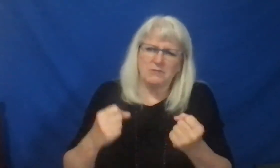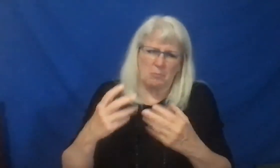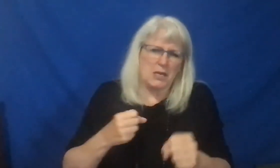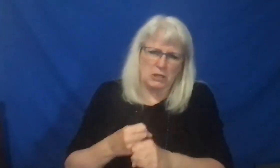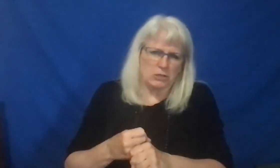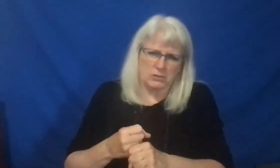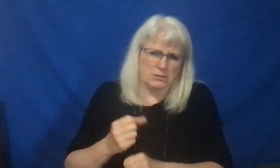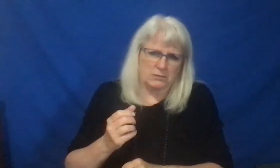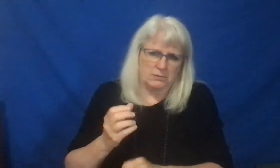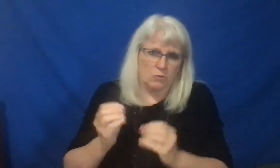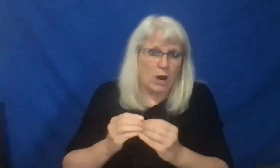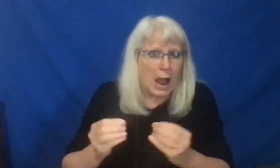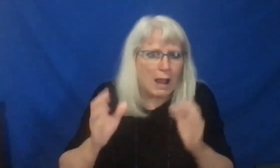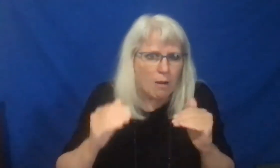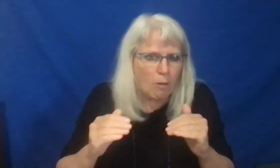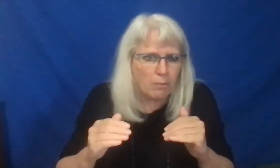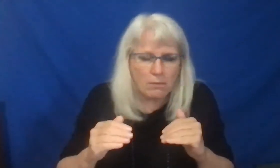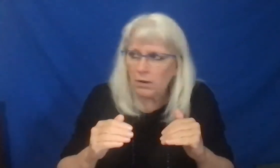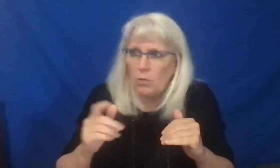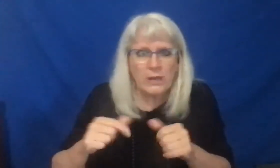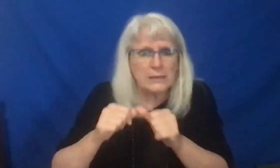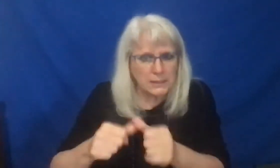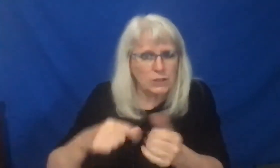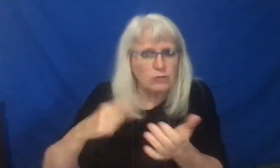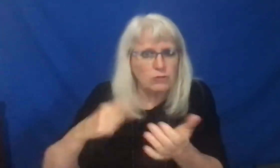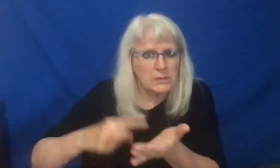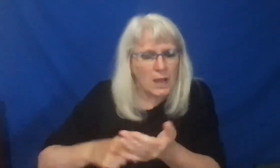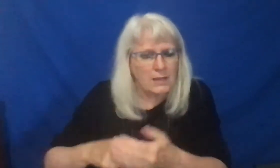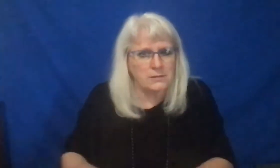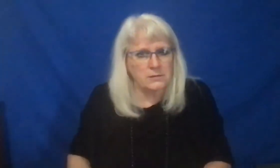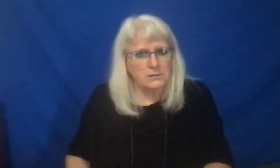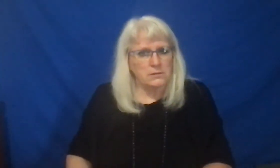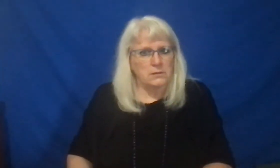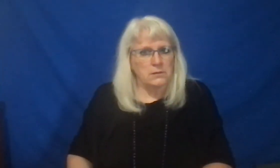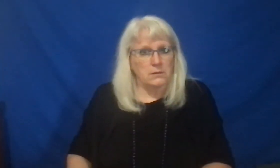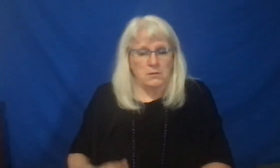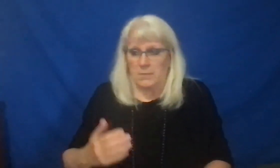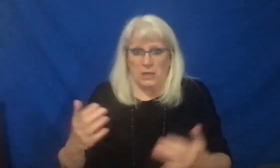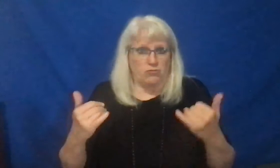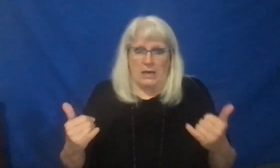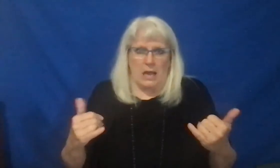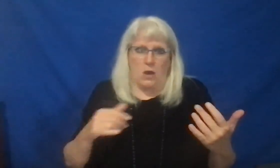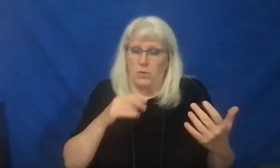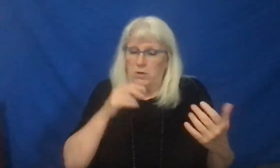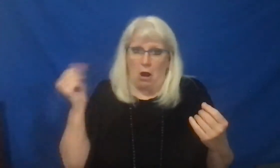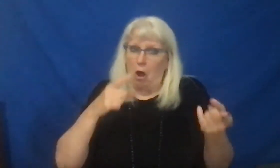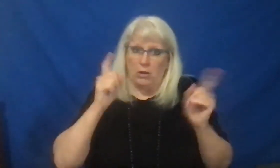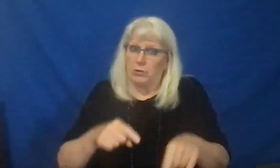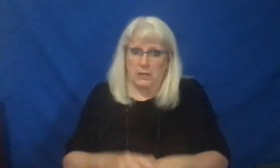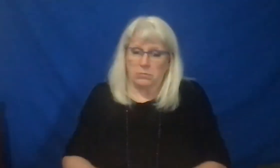so. I hope we all get to a place of substantial unanimity, because it is my experience that the unity of our